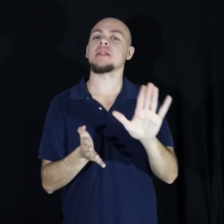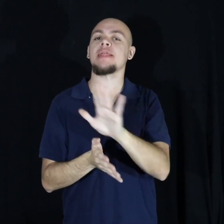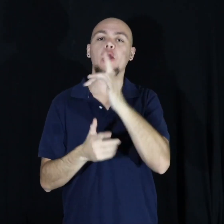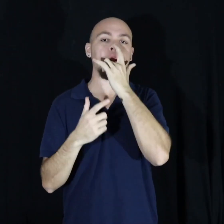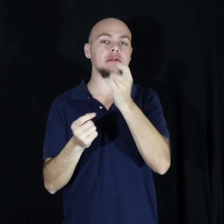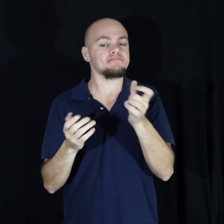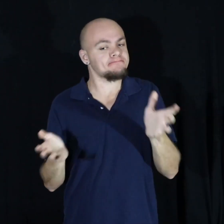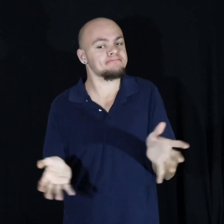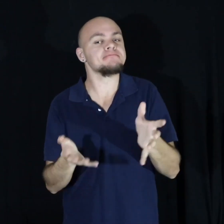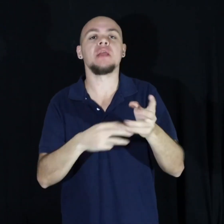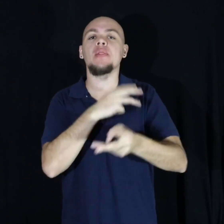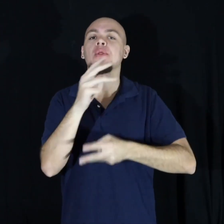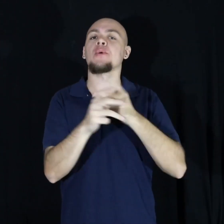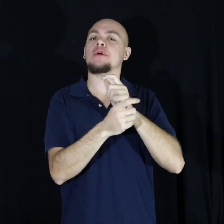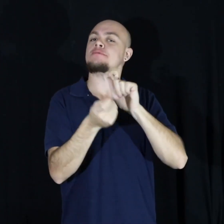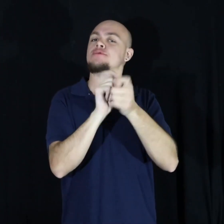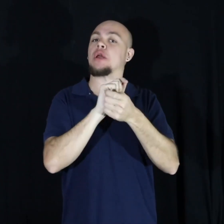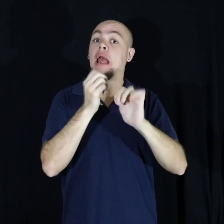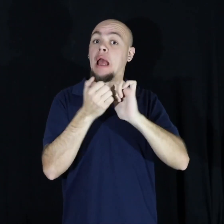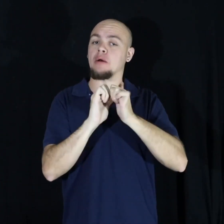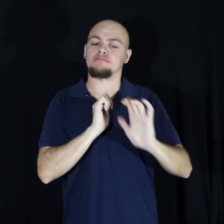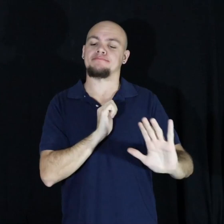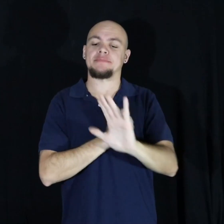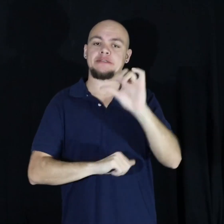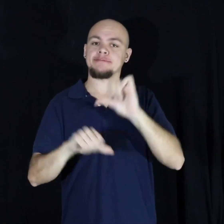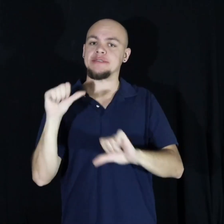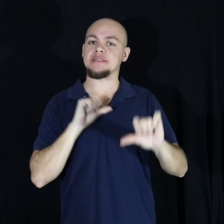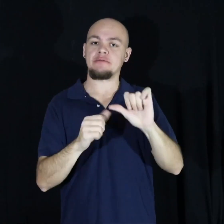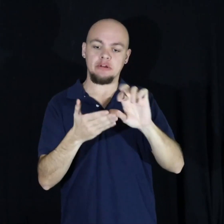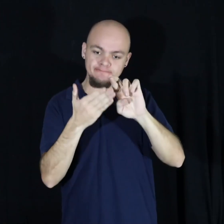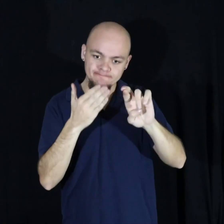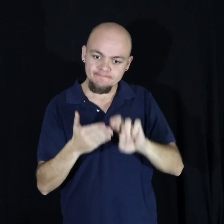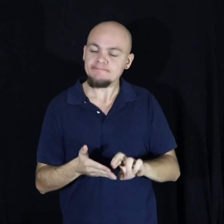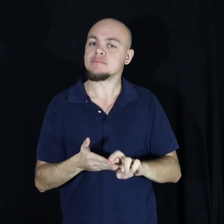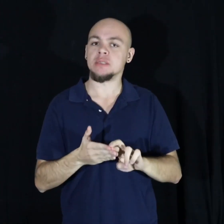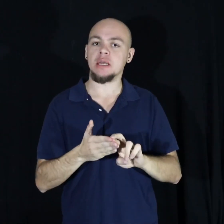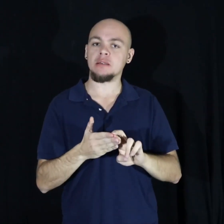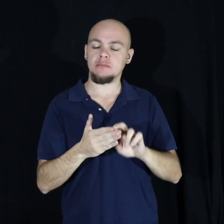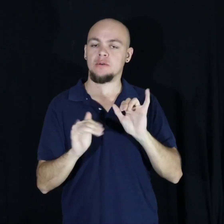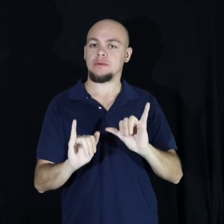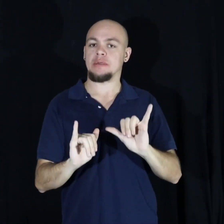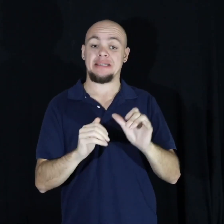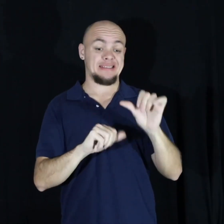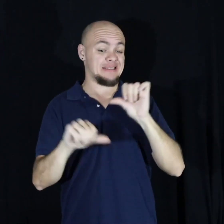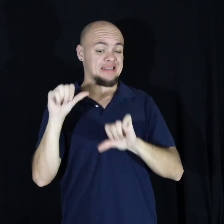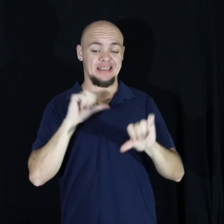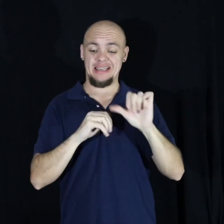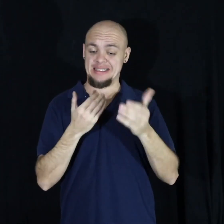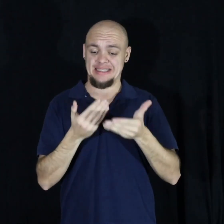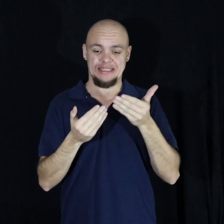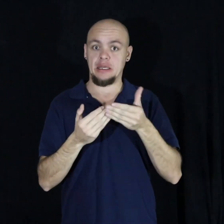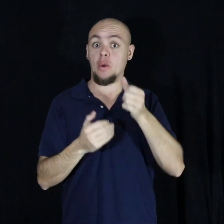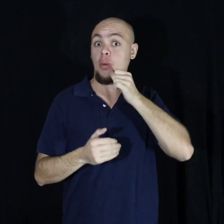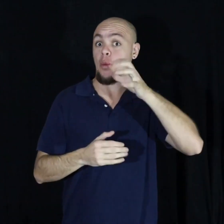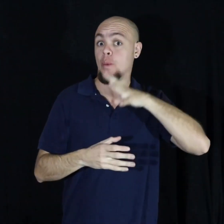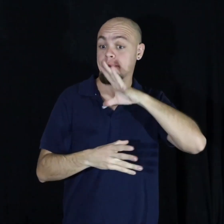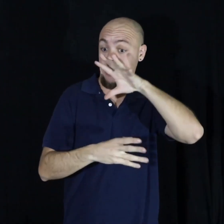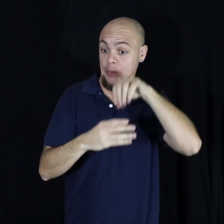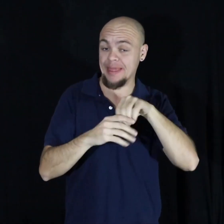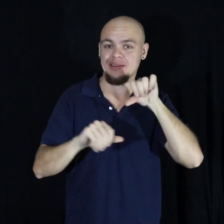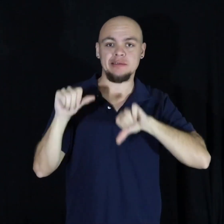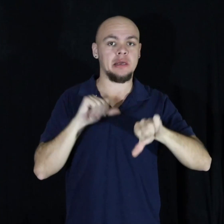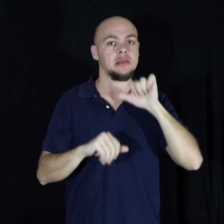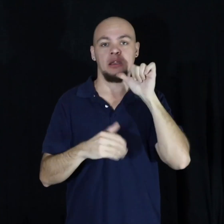make a difference in the world through scientific inquiry and experimentation. Science is not easy, and being a woman in science is not easy as